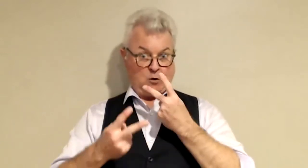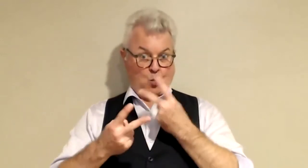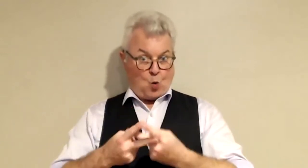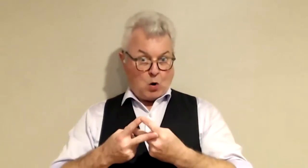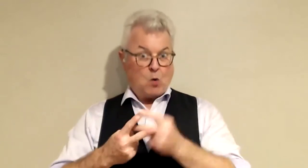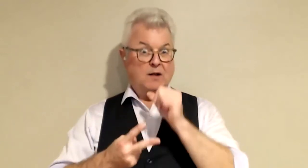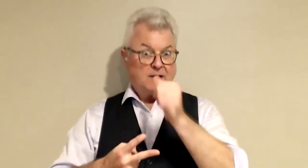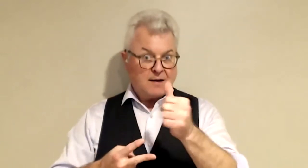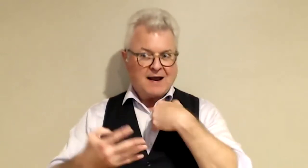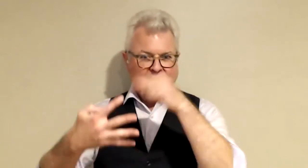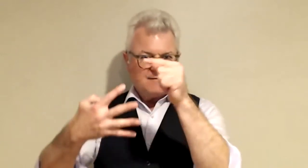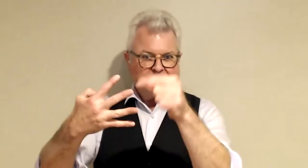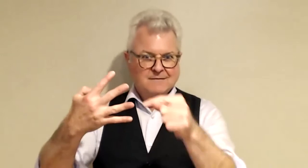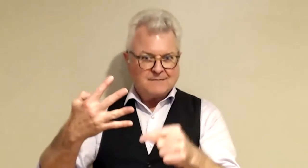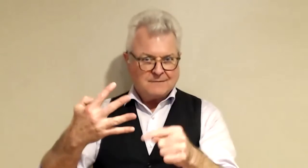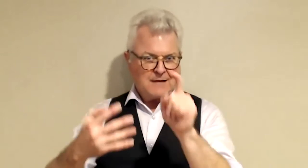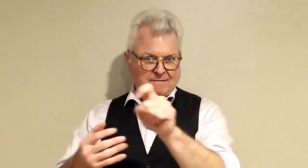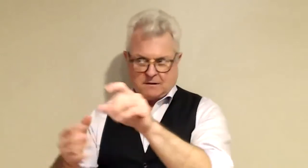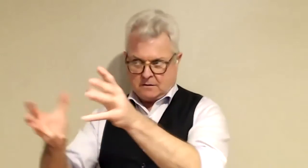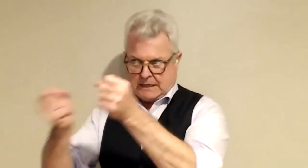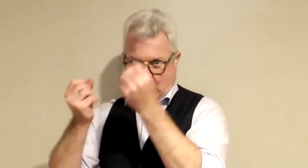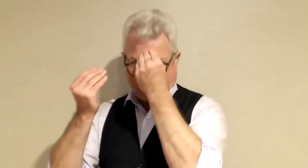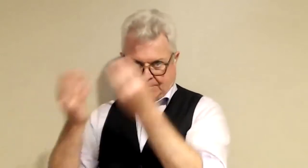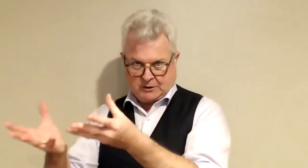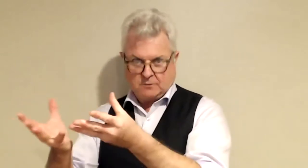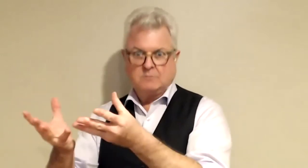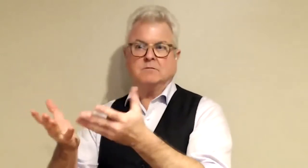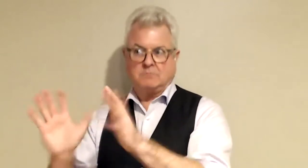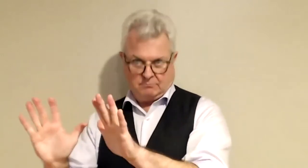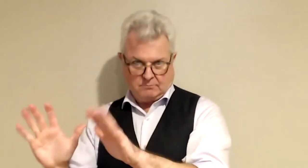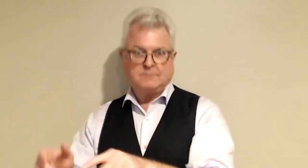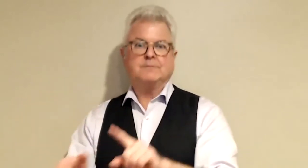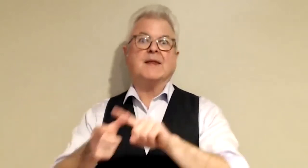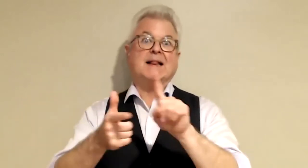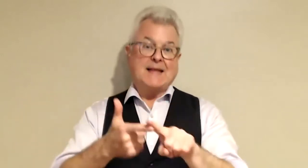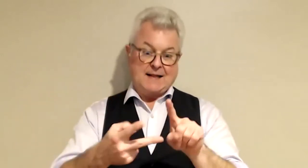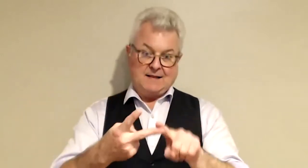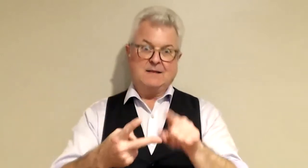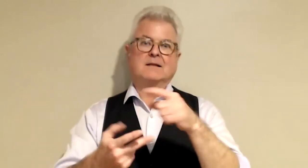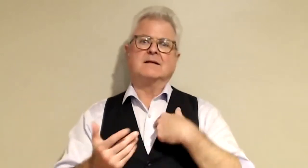they require, self-quarantining and so forth? Because each country will have different